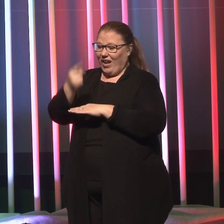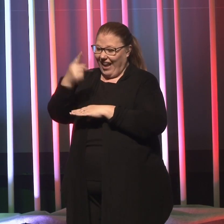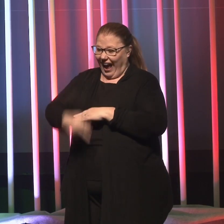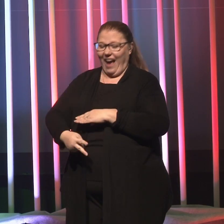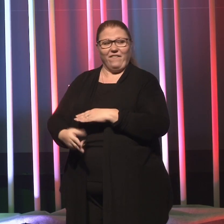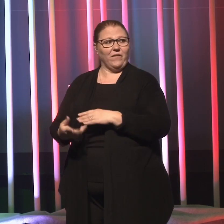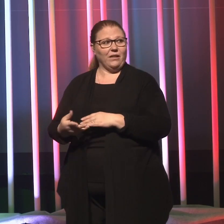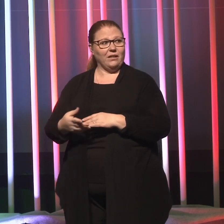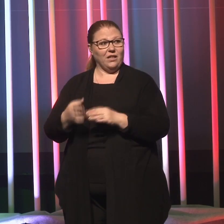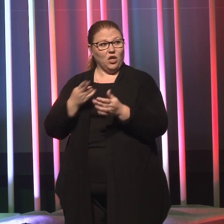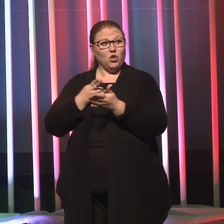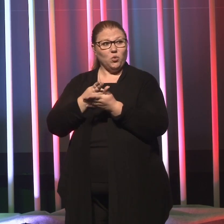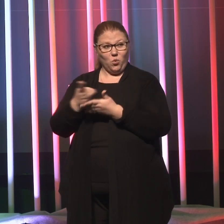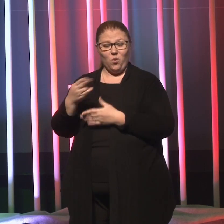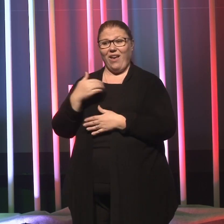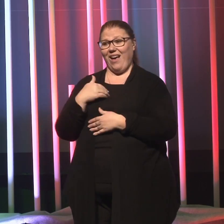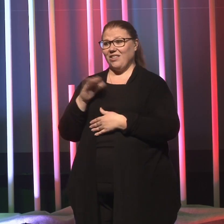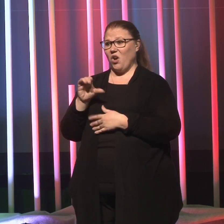Truth has a cost.